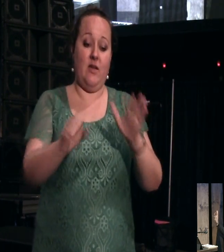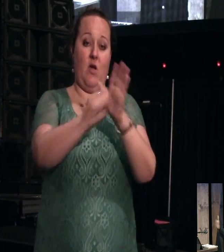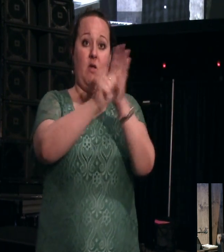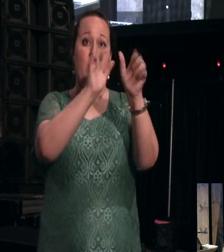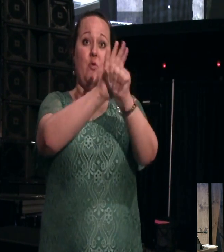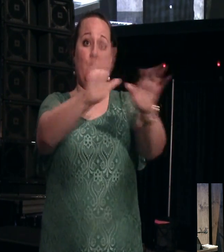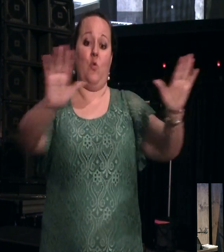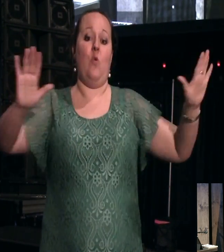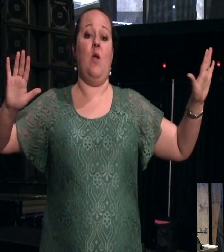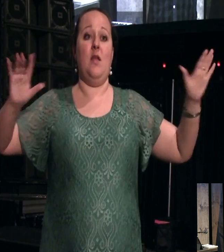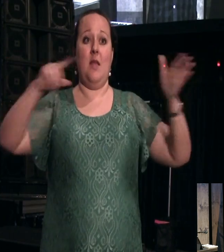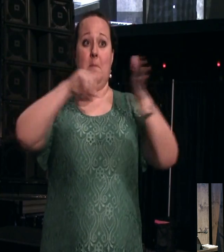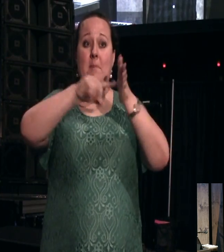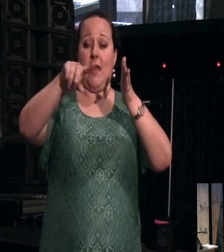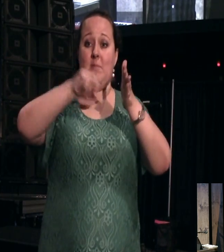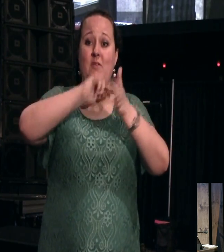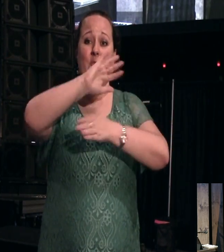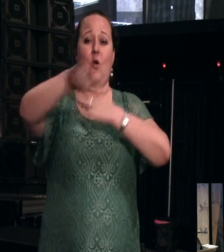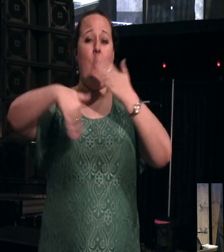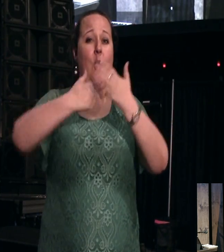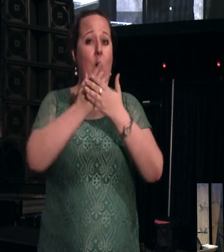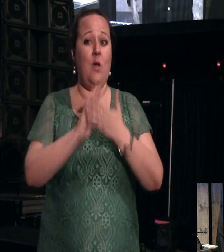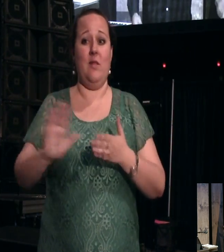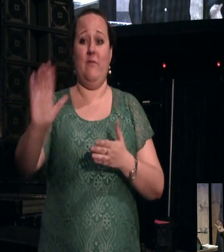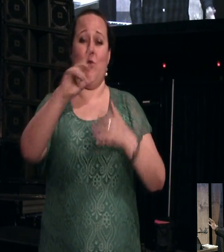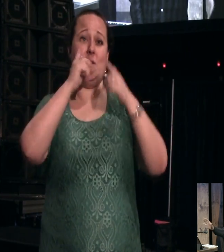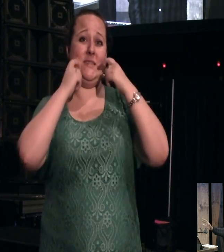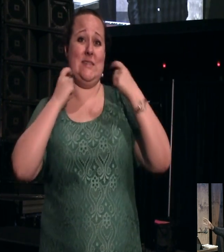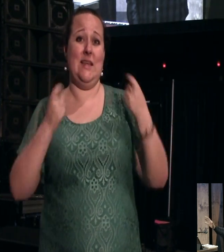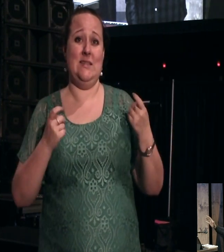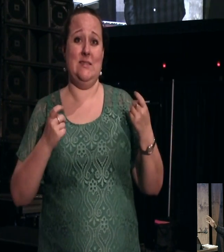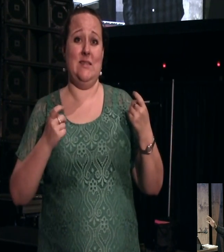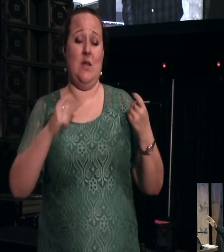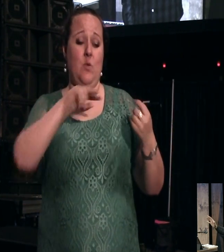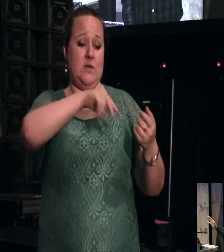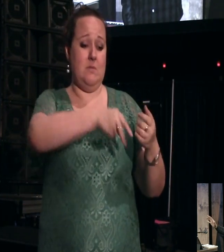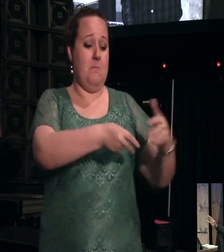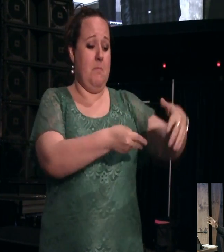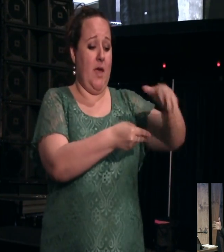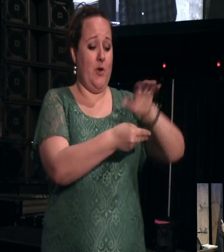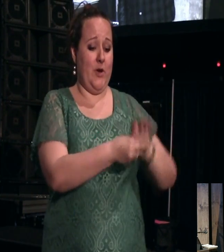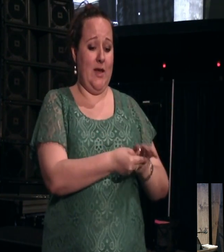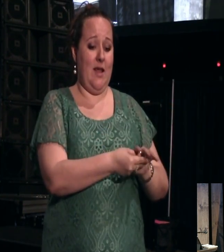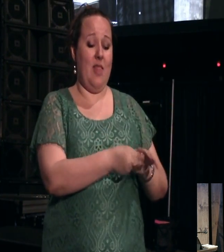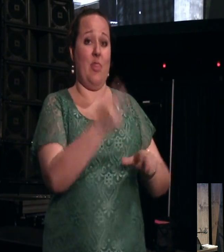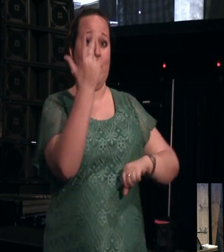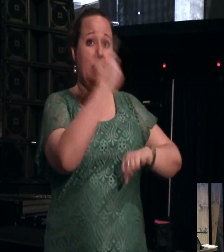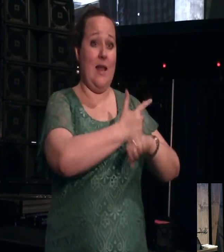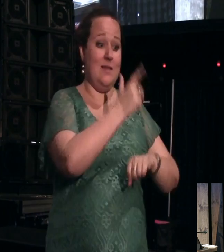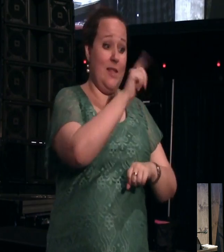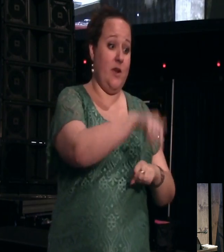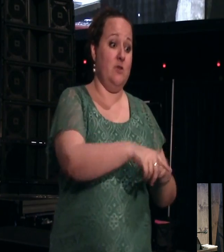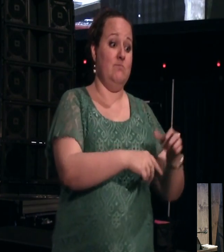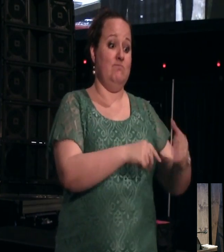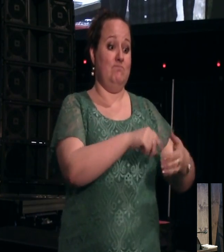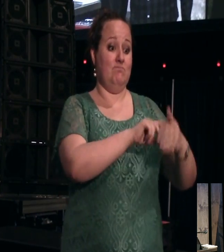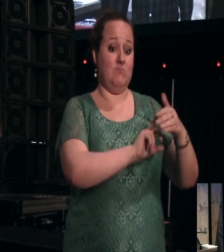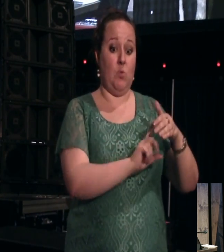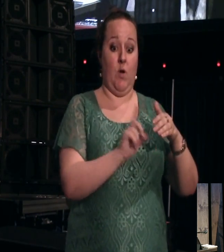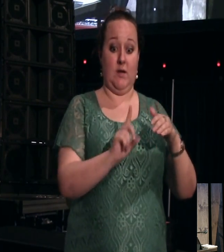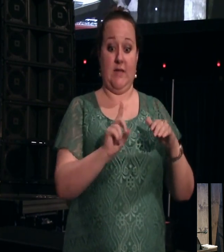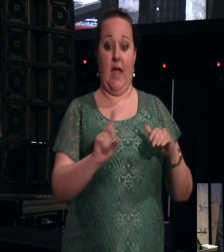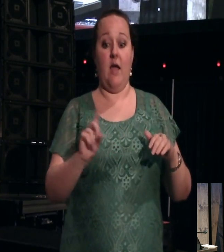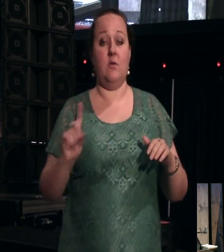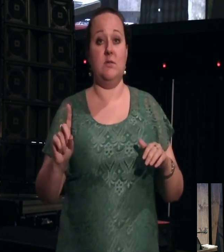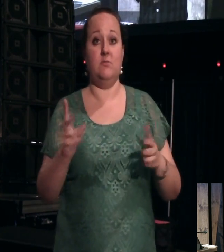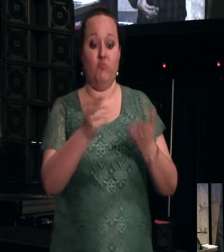in the flesh, went to the cross and made payment for all of your failures, was buried in a tomb, and on the third day